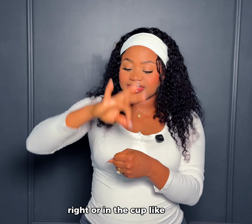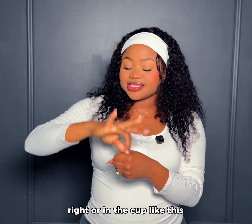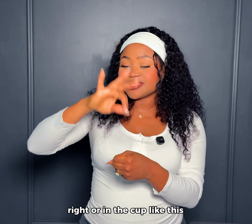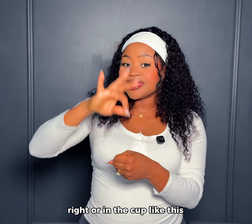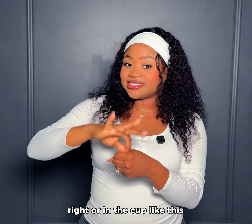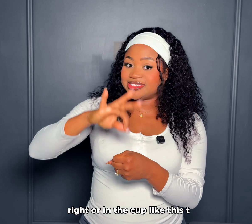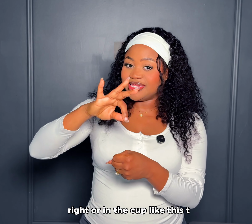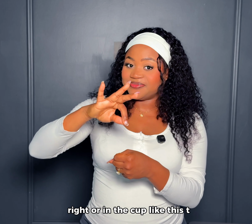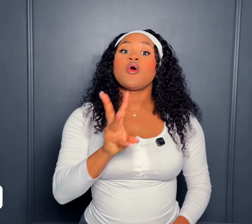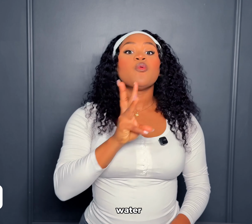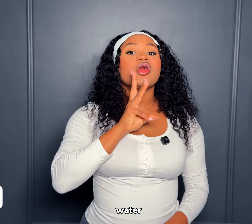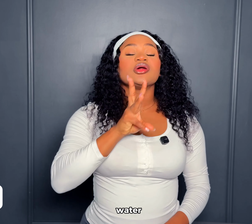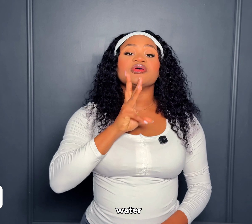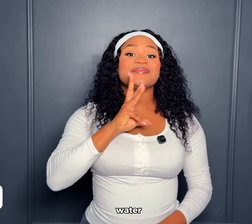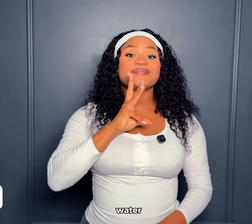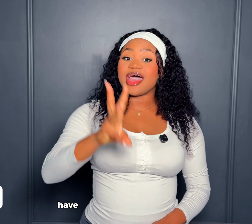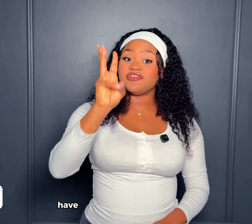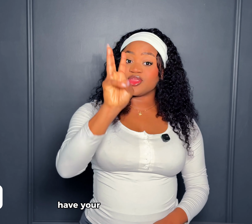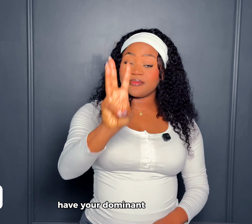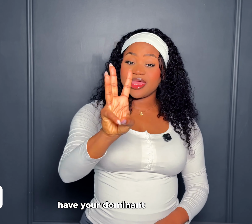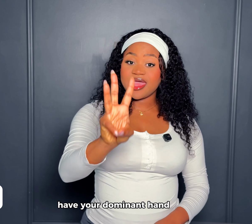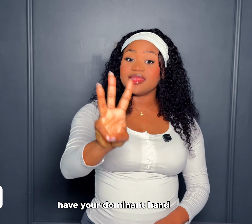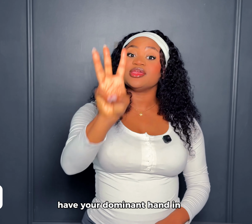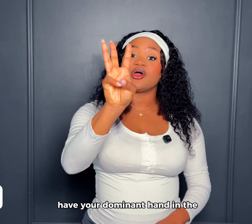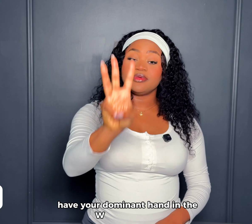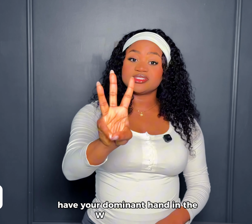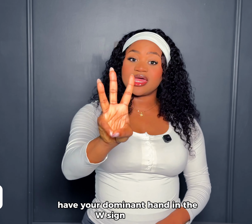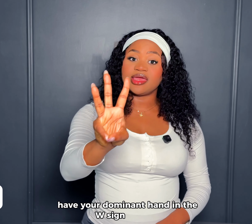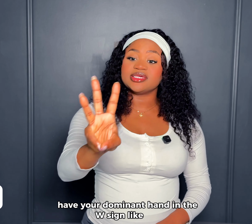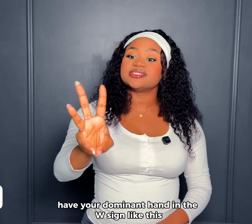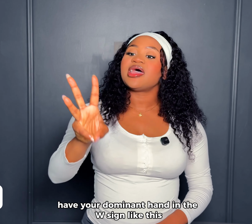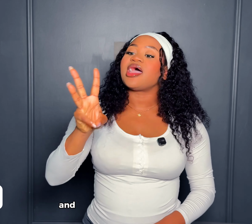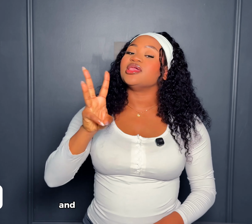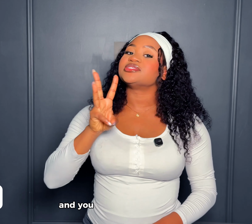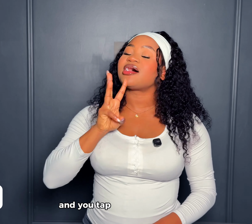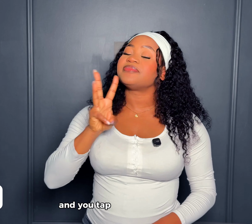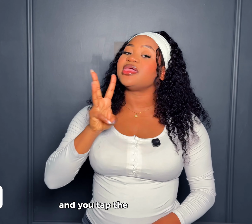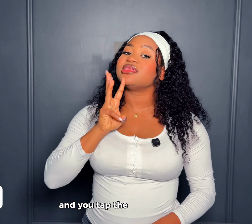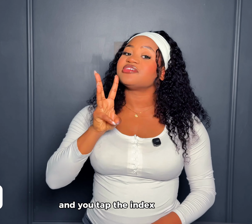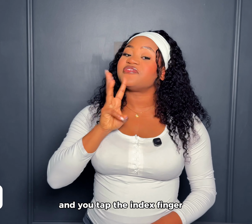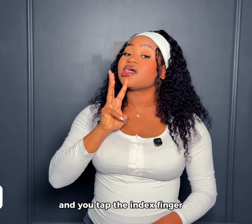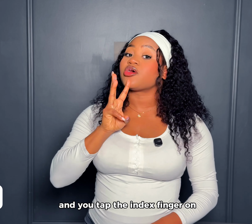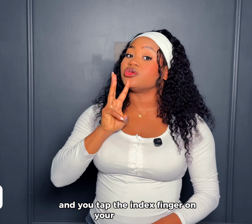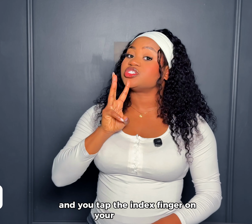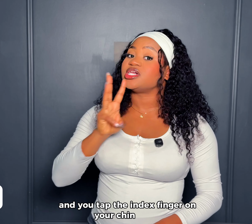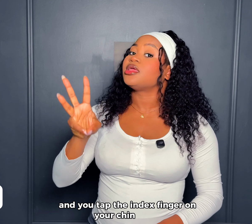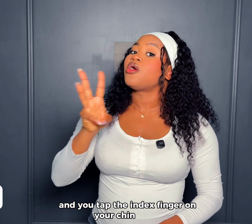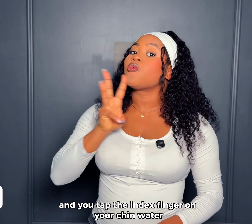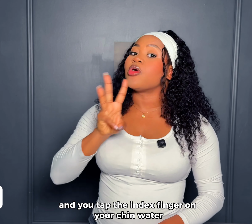this. Tea. Water. Have your dominant hand in the W sign like this and you tap the index finger on your chin.